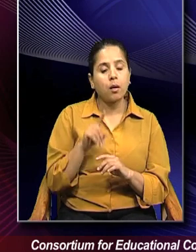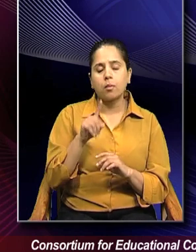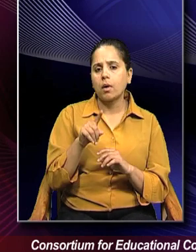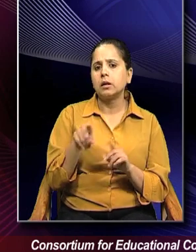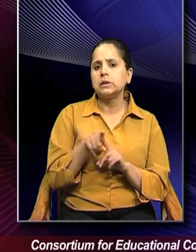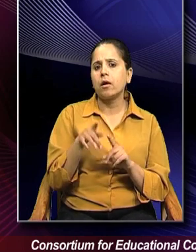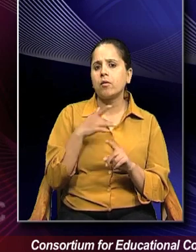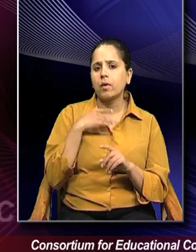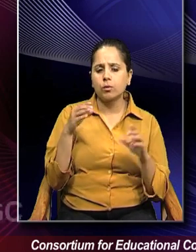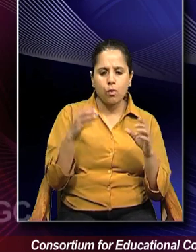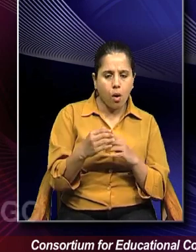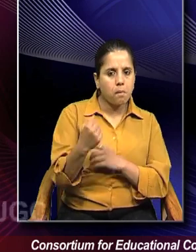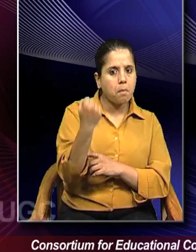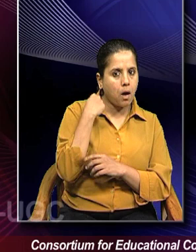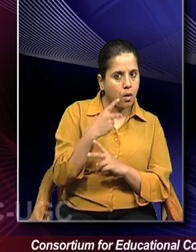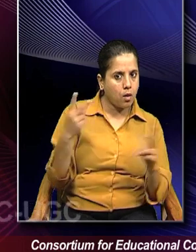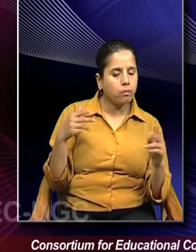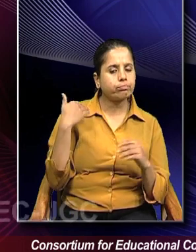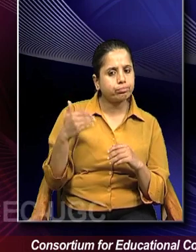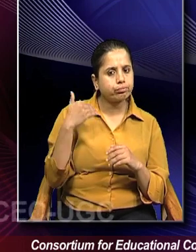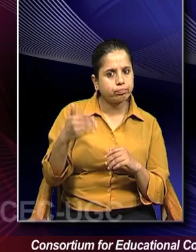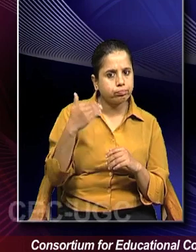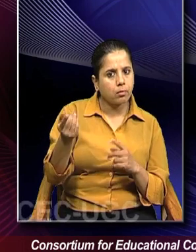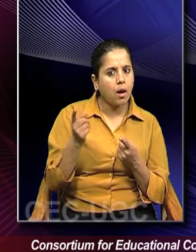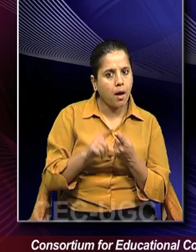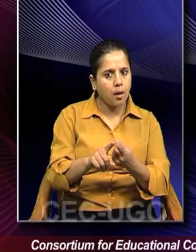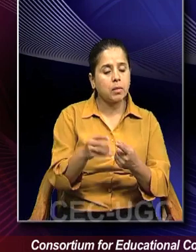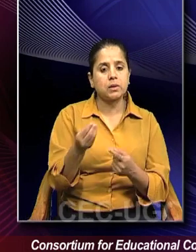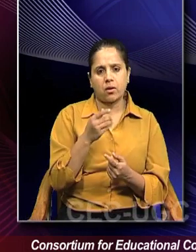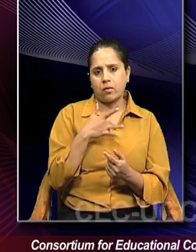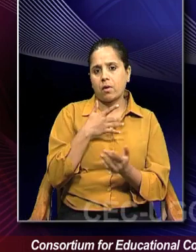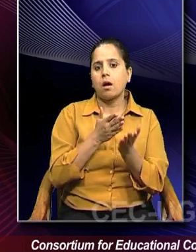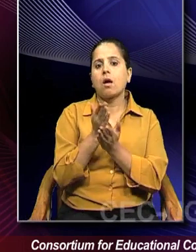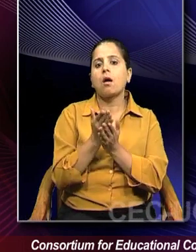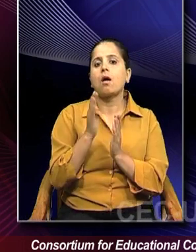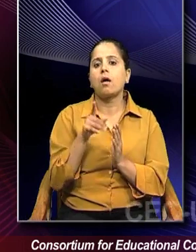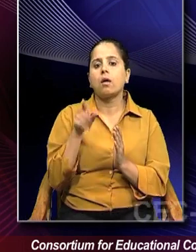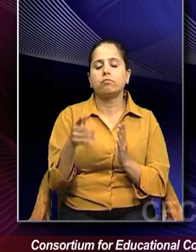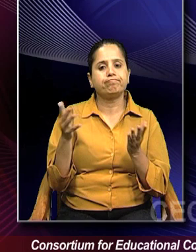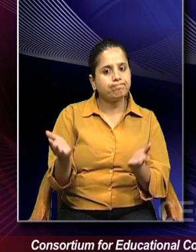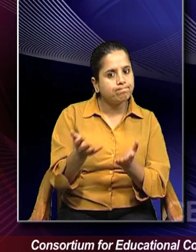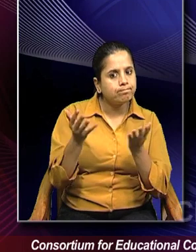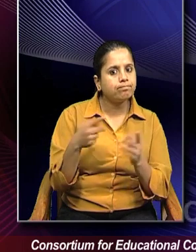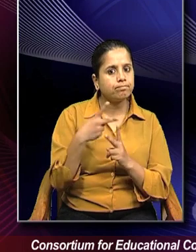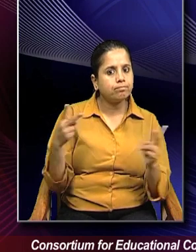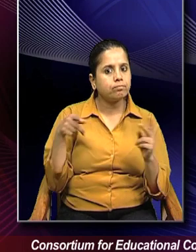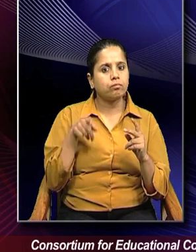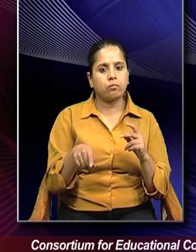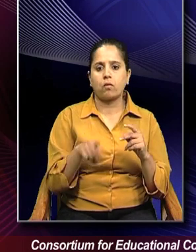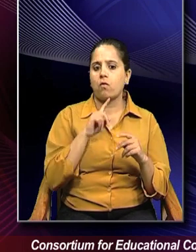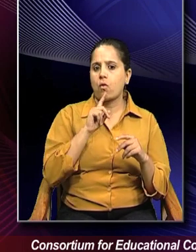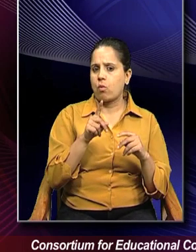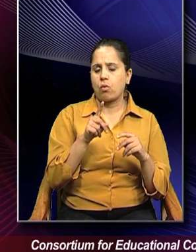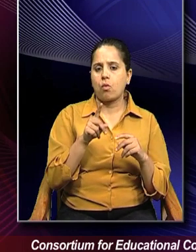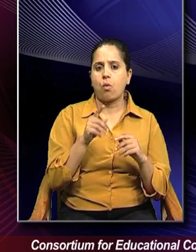like small powers, frequently behave in such a way as to promote disorder rather